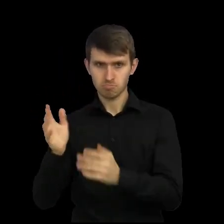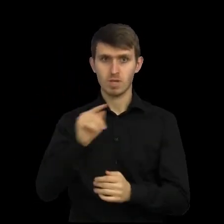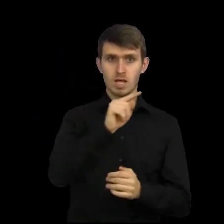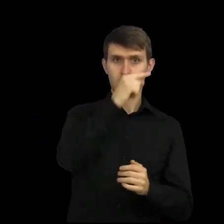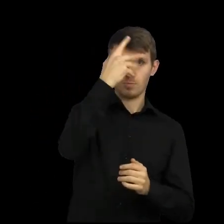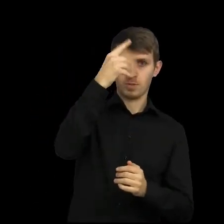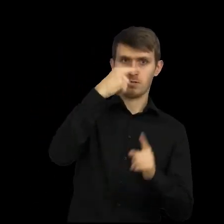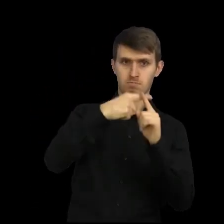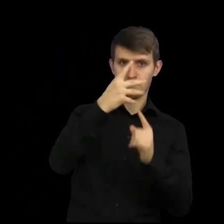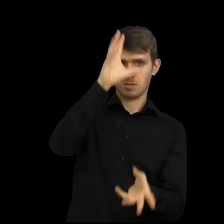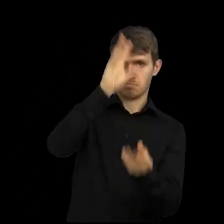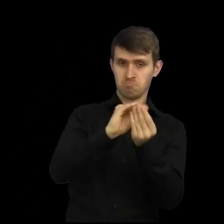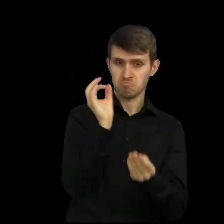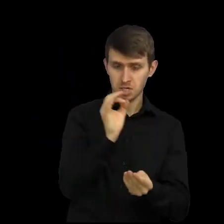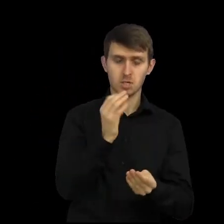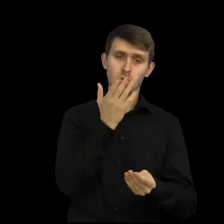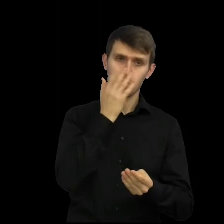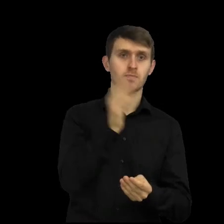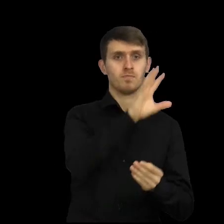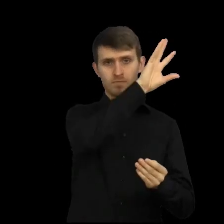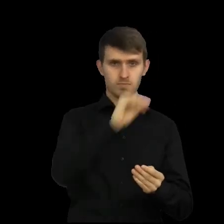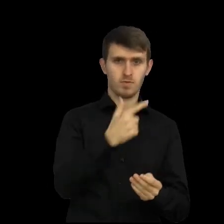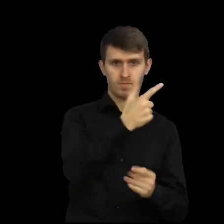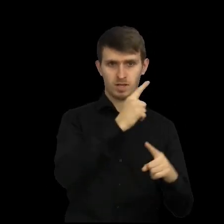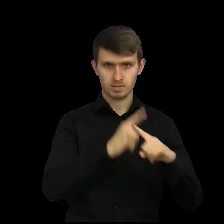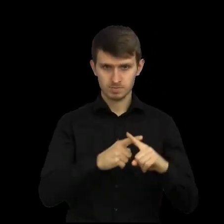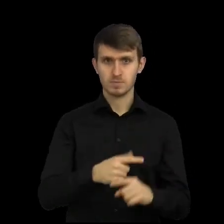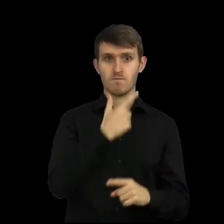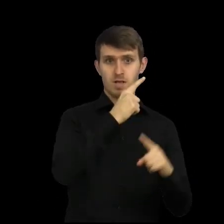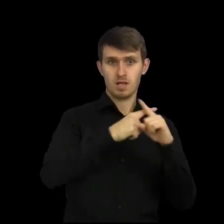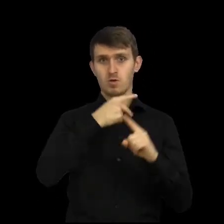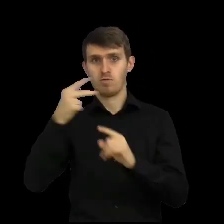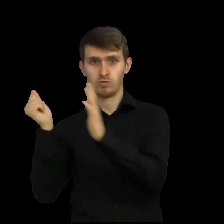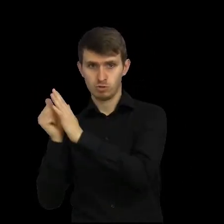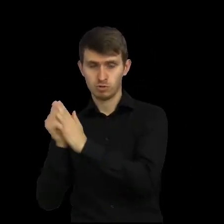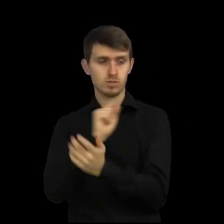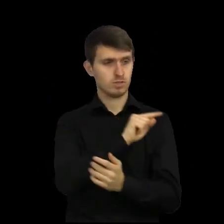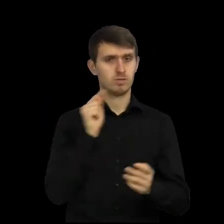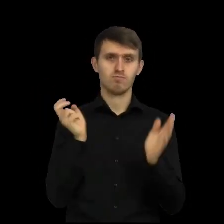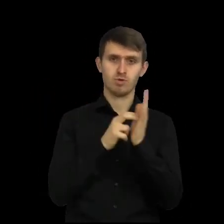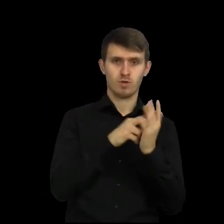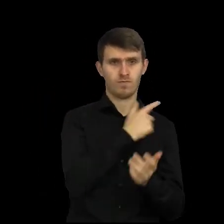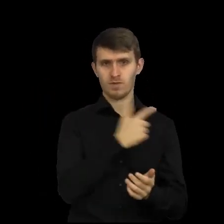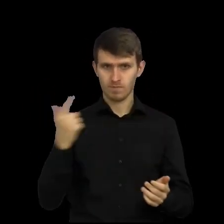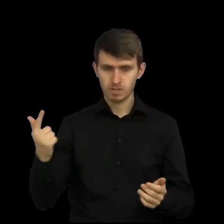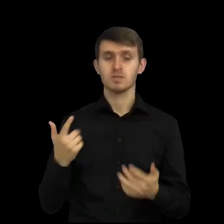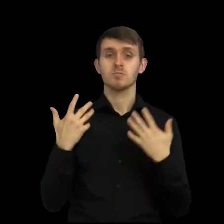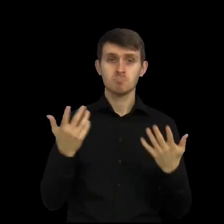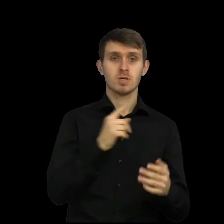5 plus 5 is just 2x. 2x is equal to 16. Divide both sides by 2. We get x is equal